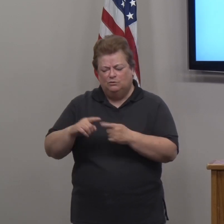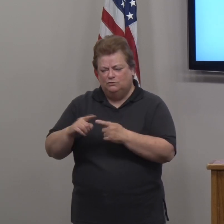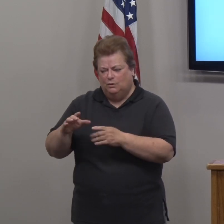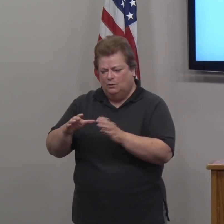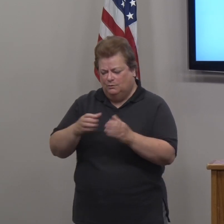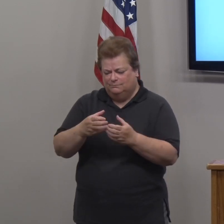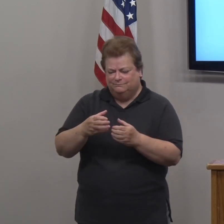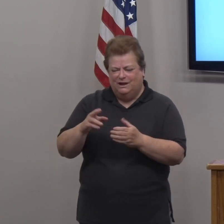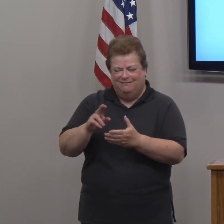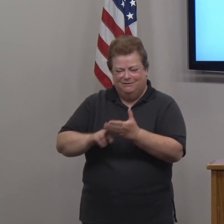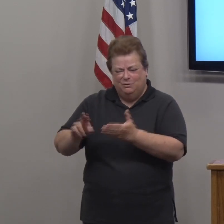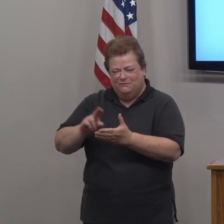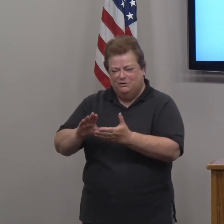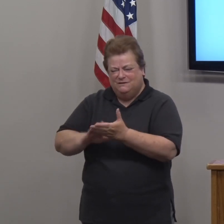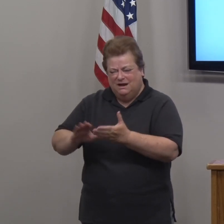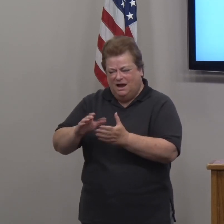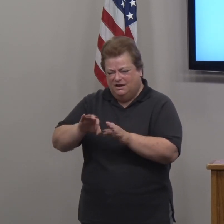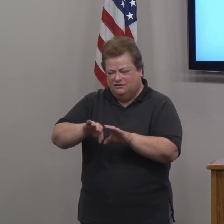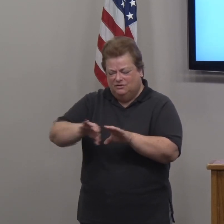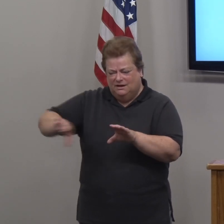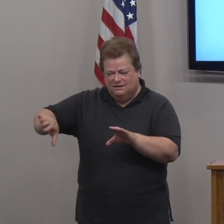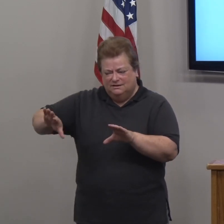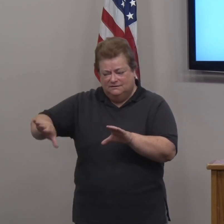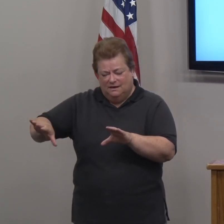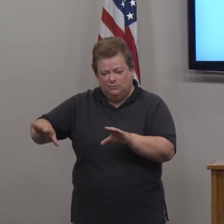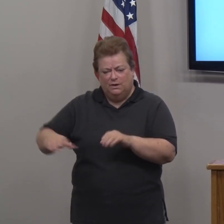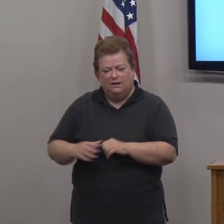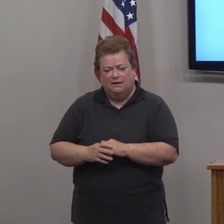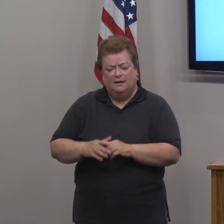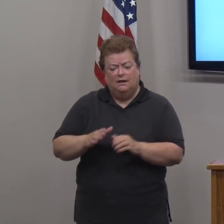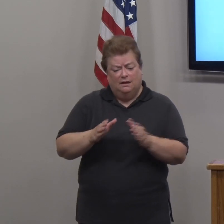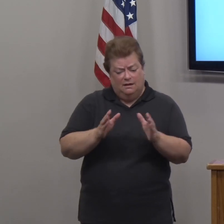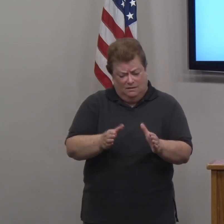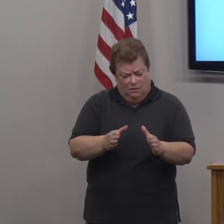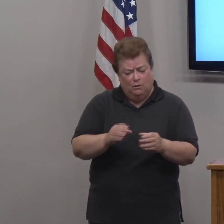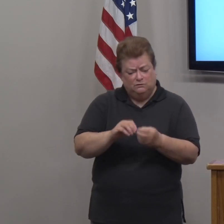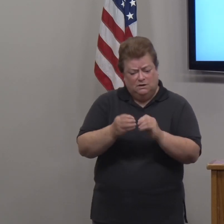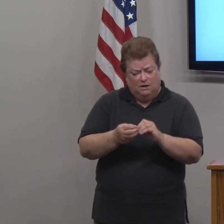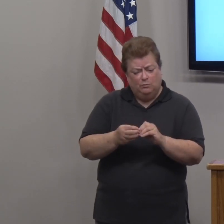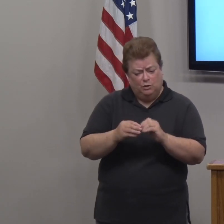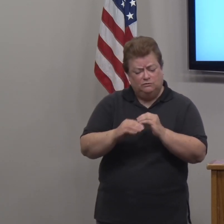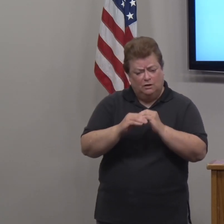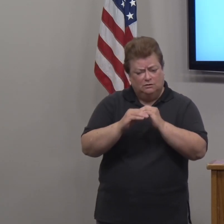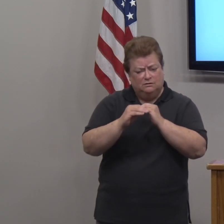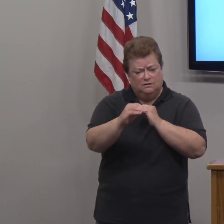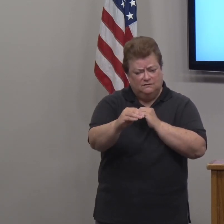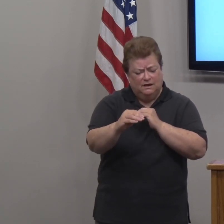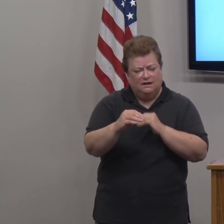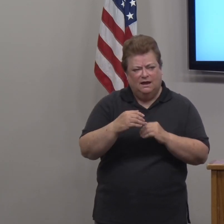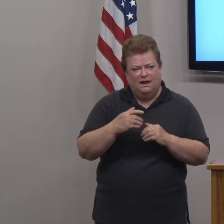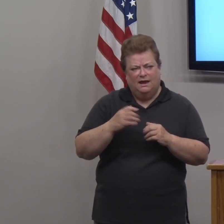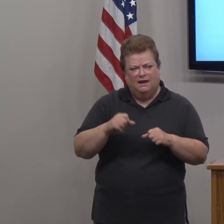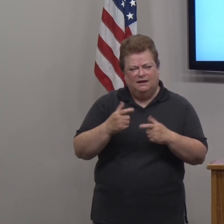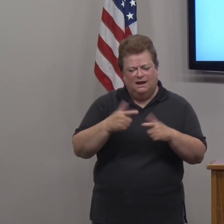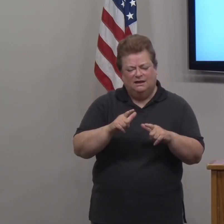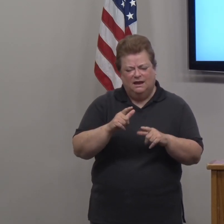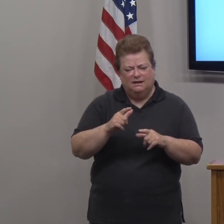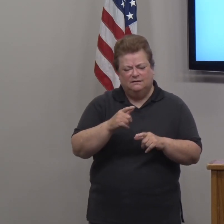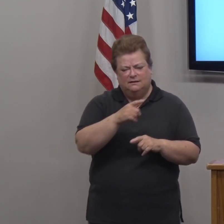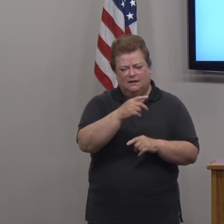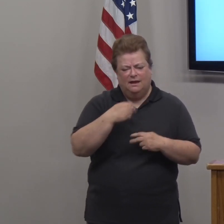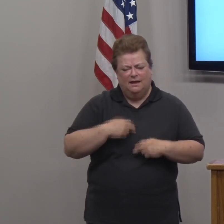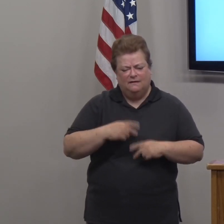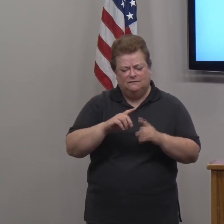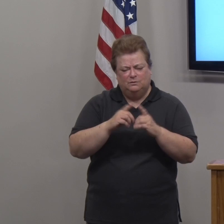and universities, they're kind of holding steady at where they were before we saw this spike. And I can let the health department speak more to that.